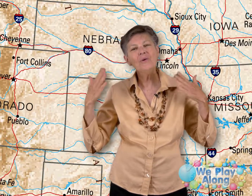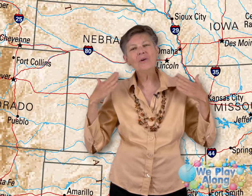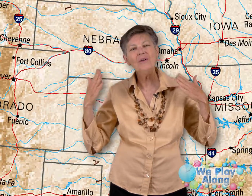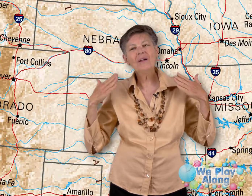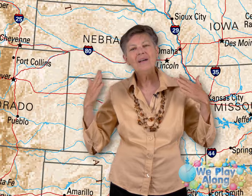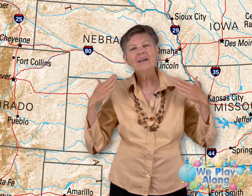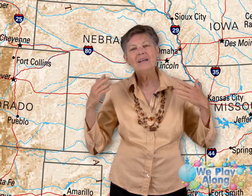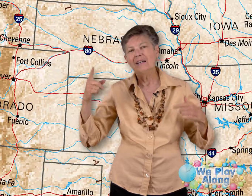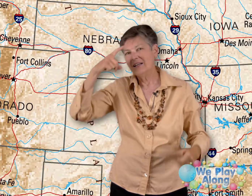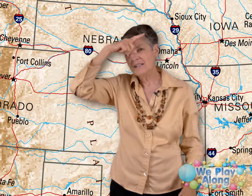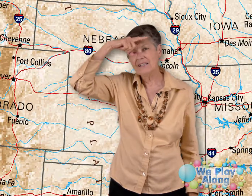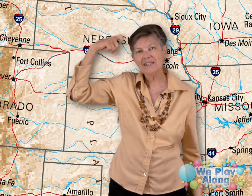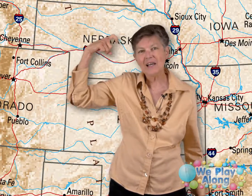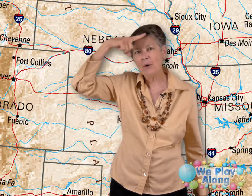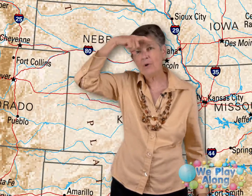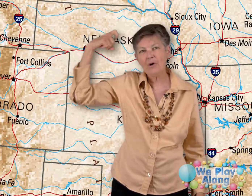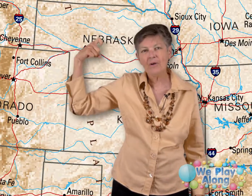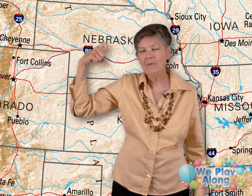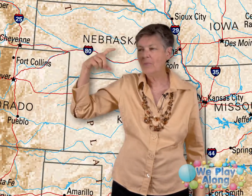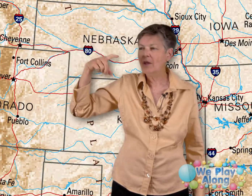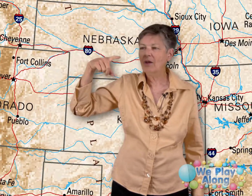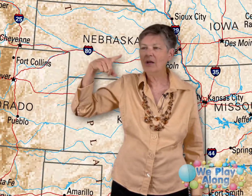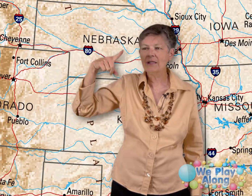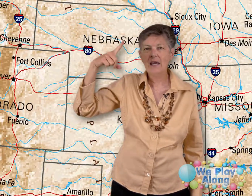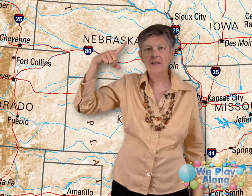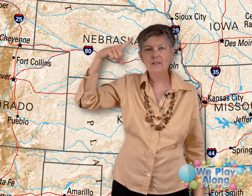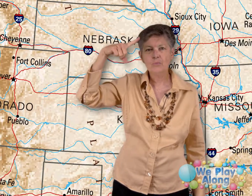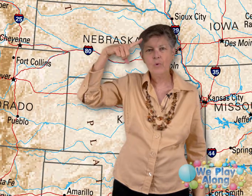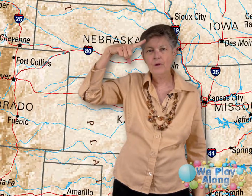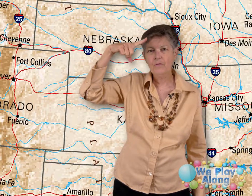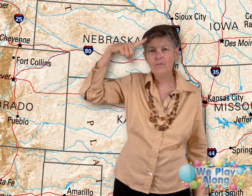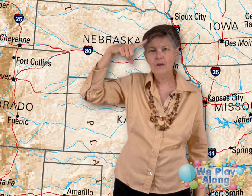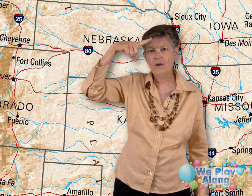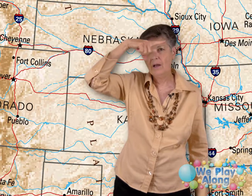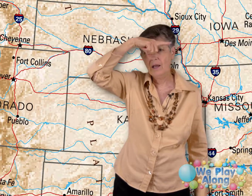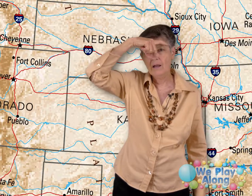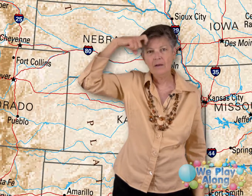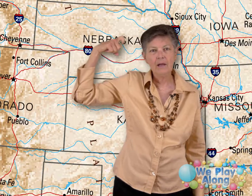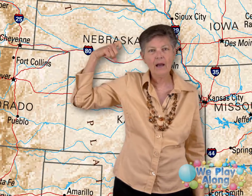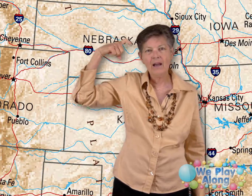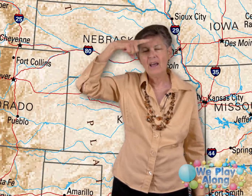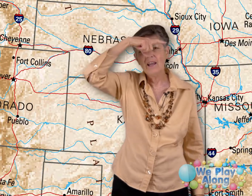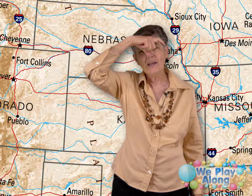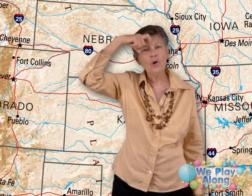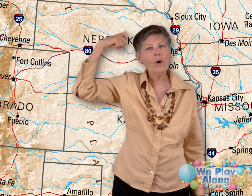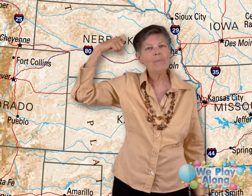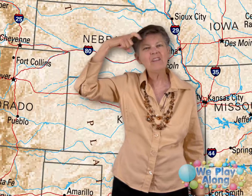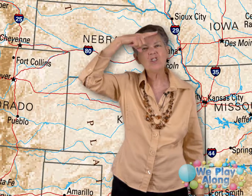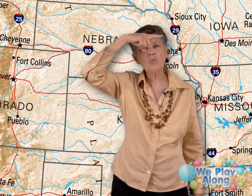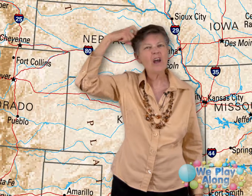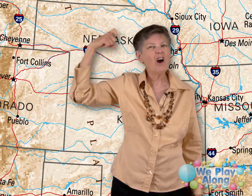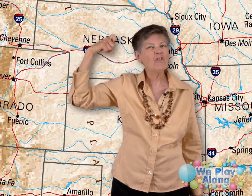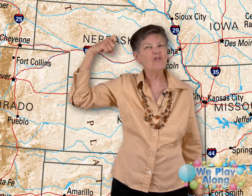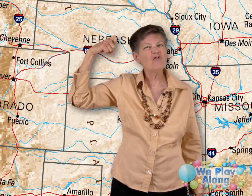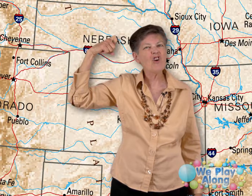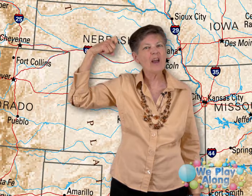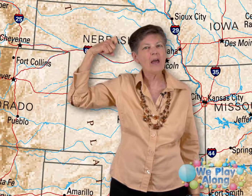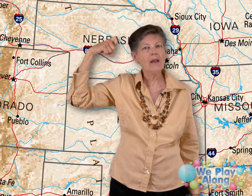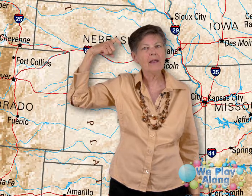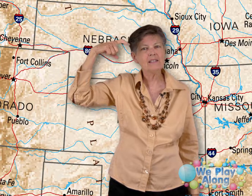cool summer, you're going to take this pointer finger and kind of like you're wiping the sweat off your forehead. That's a